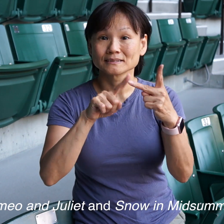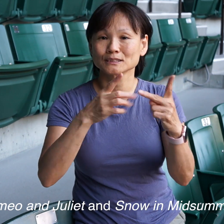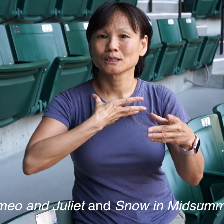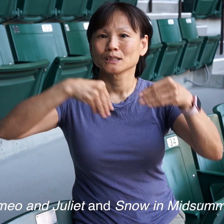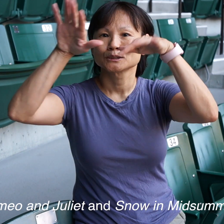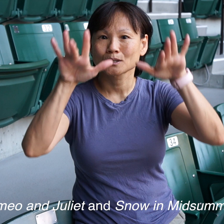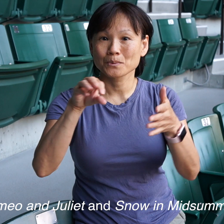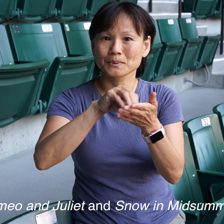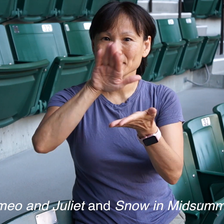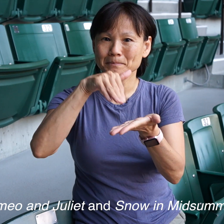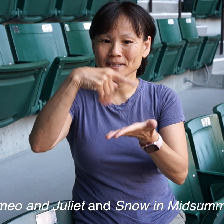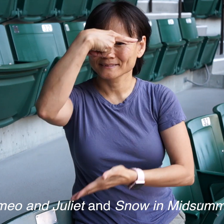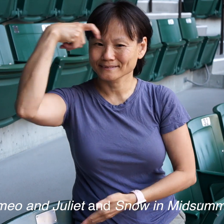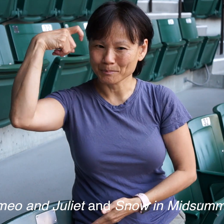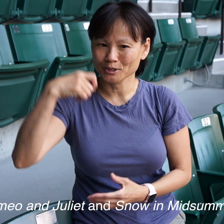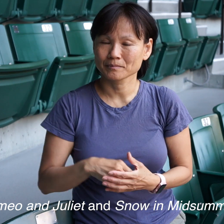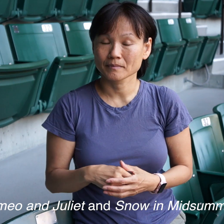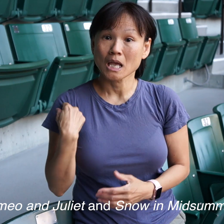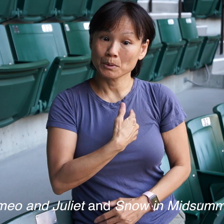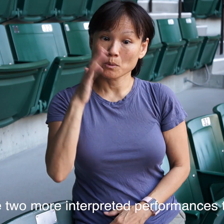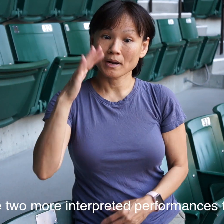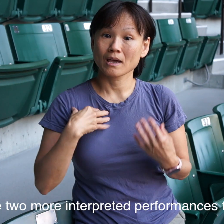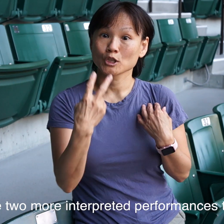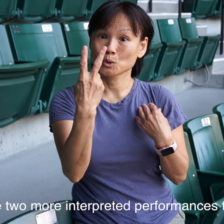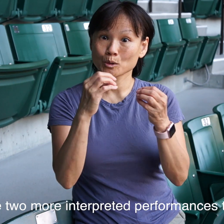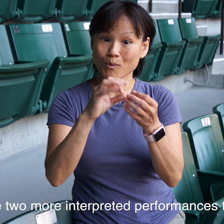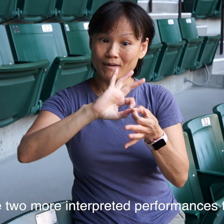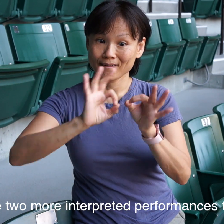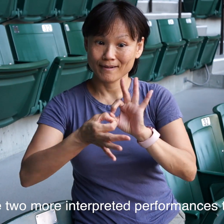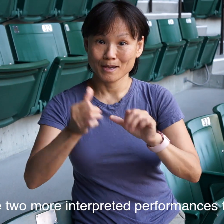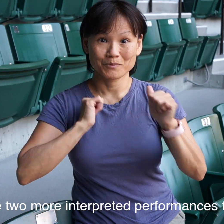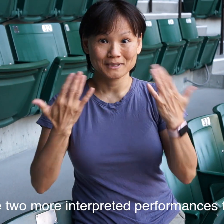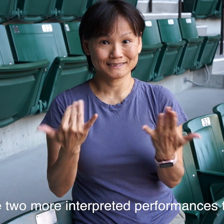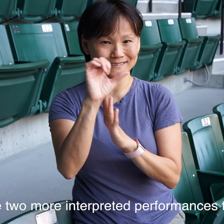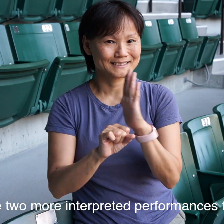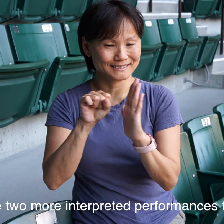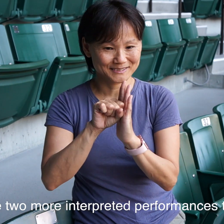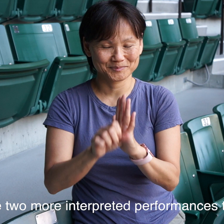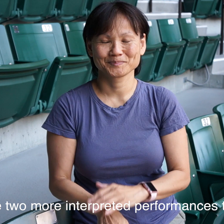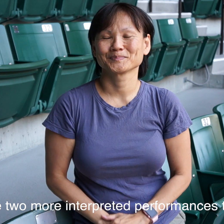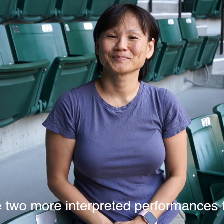and Snow in Midsummer. We will have two more interpreted performances this season.